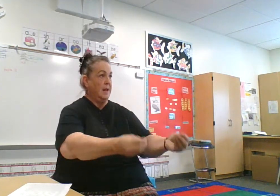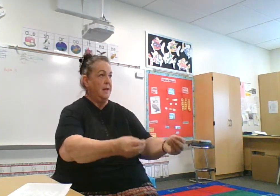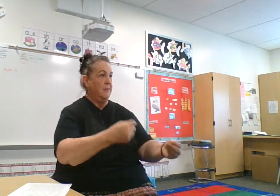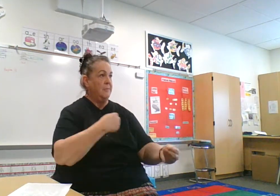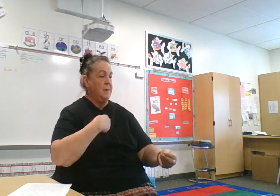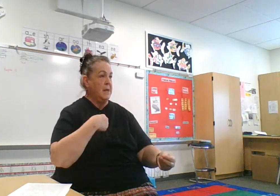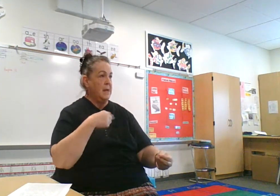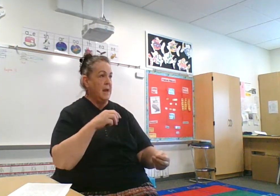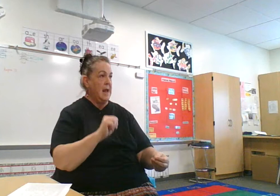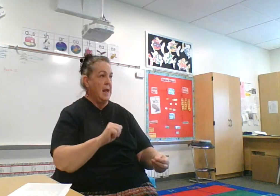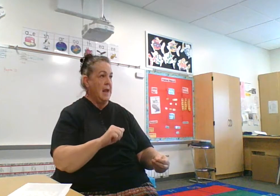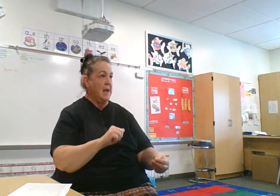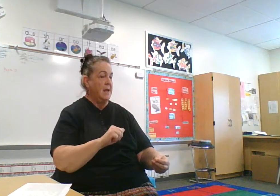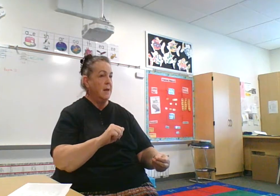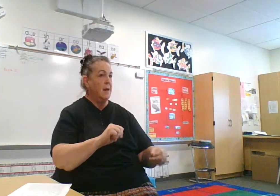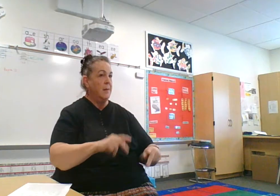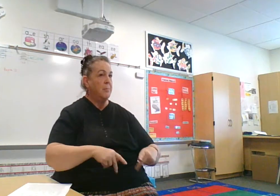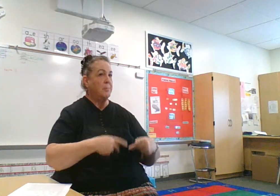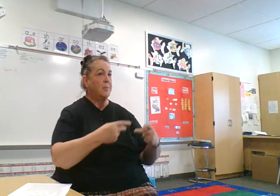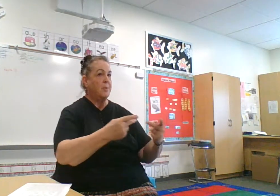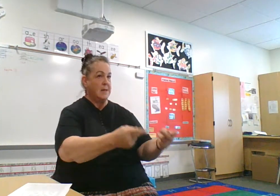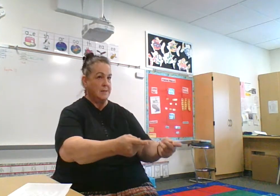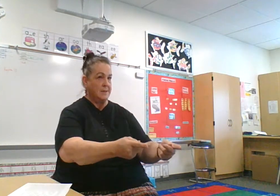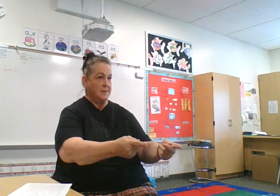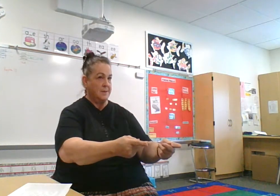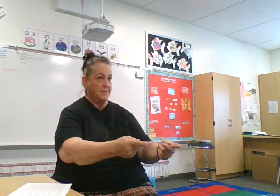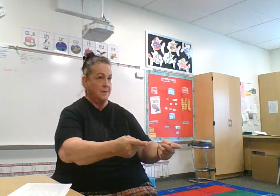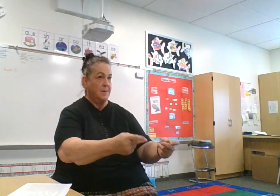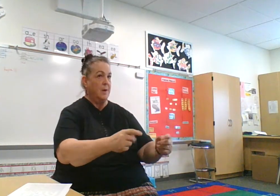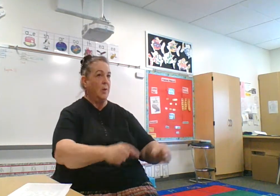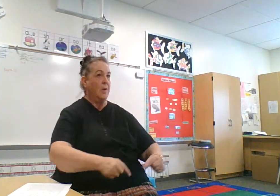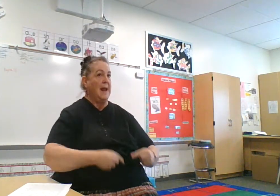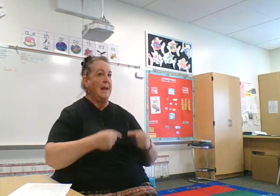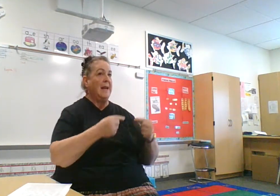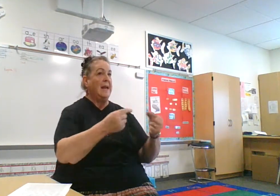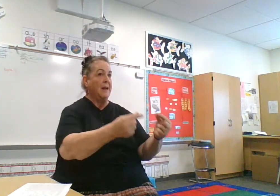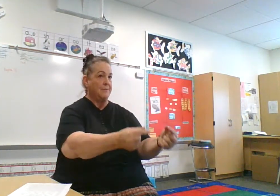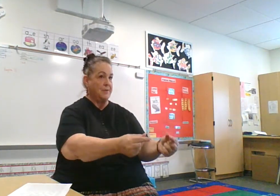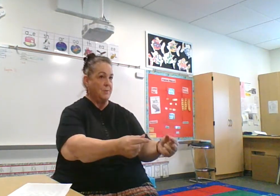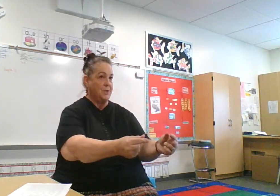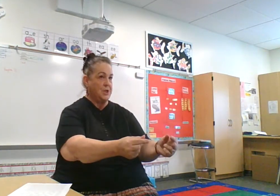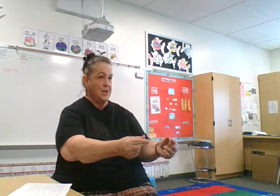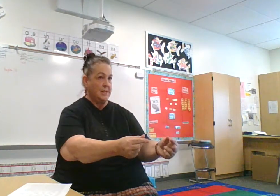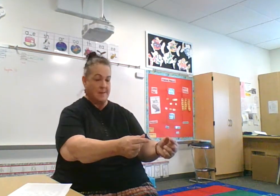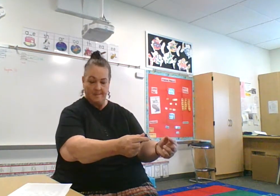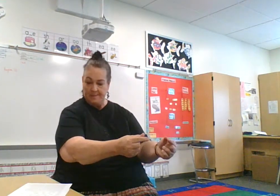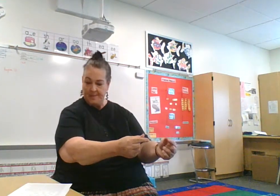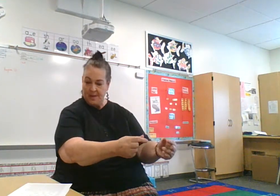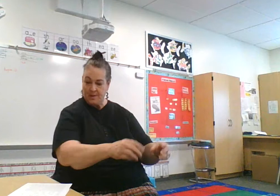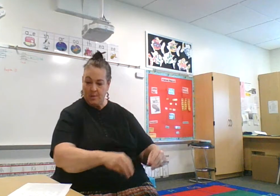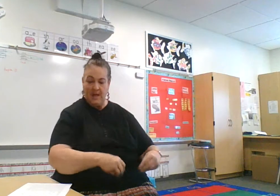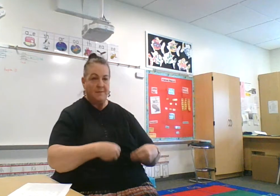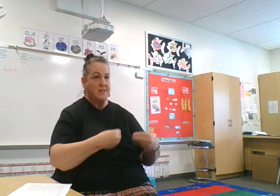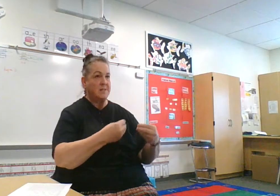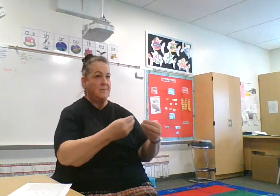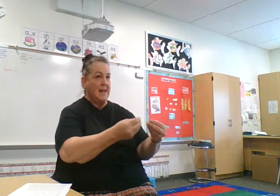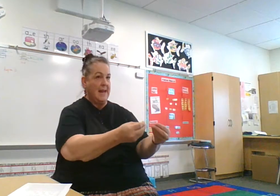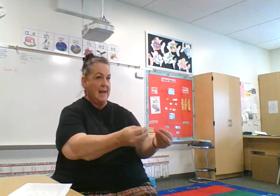Give me a present or a gift with G's. So give is the flat